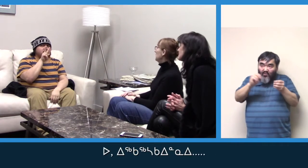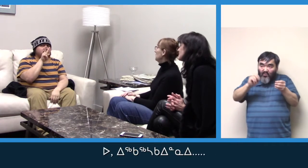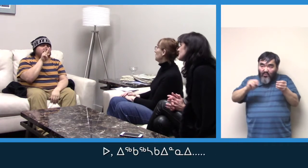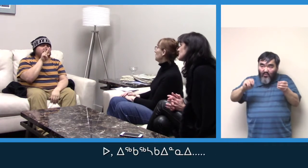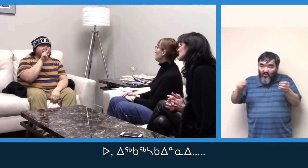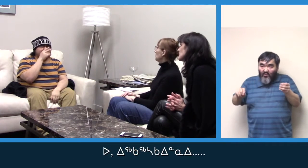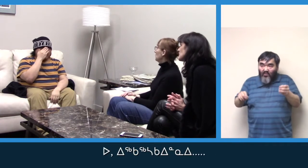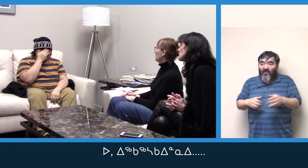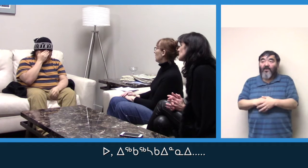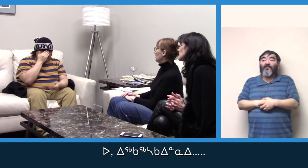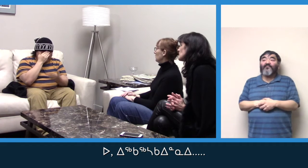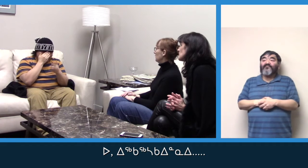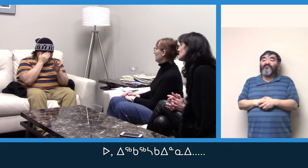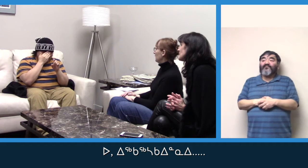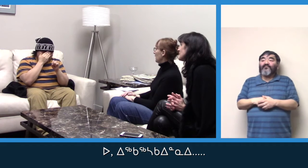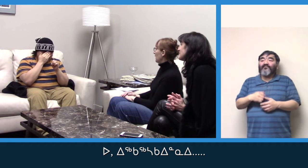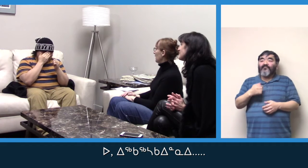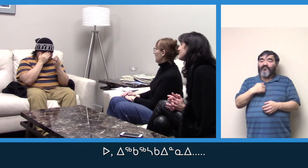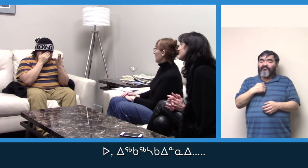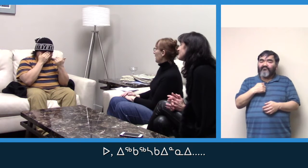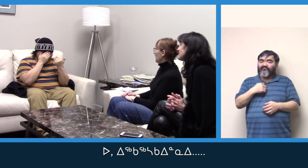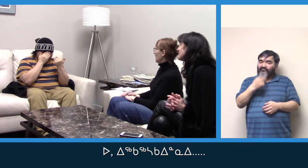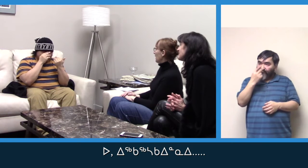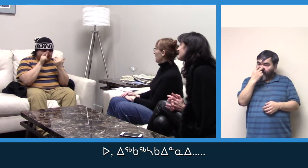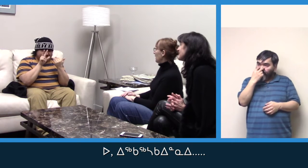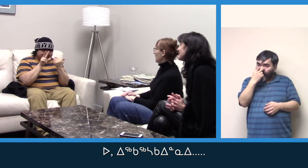Let me see. Oh, Hmm.